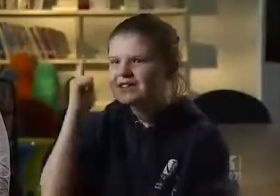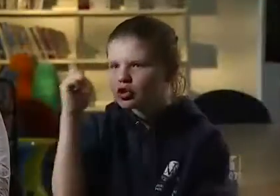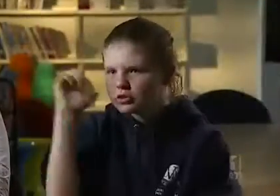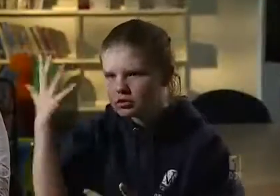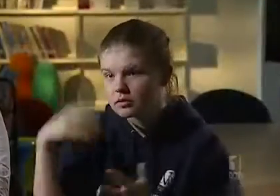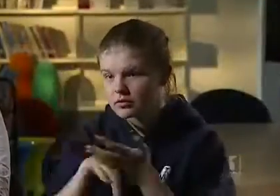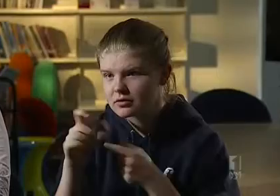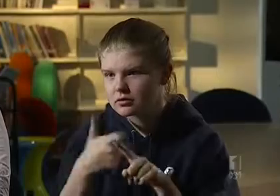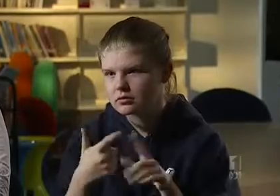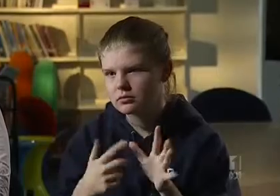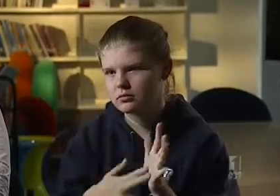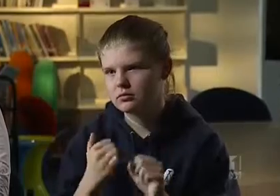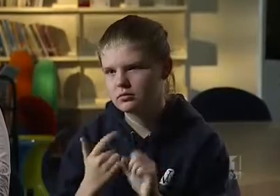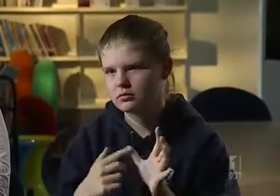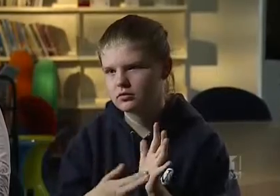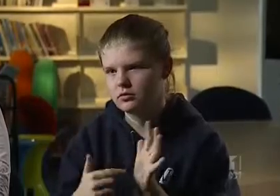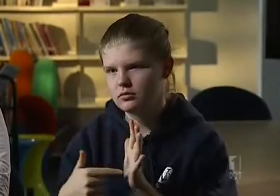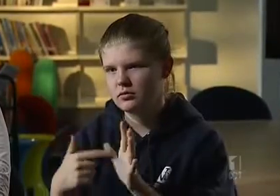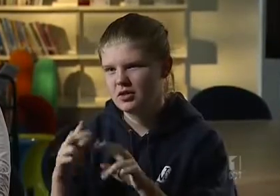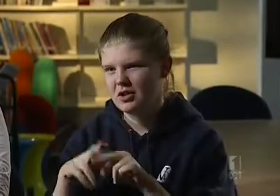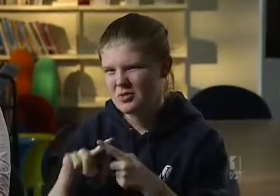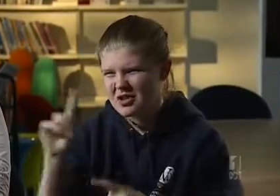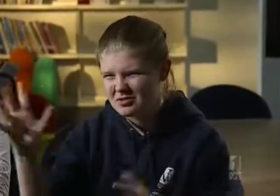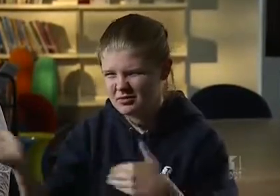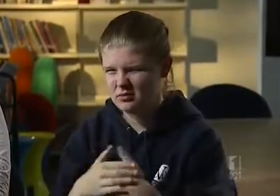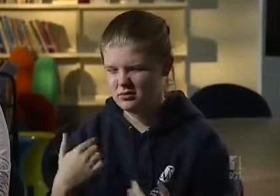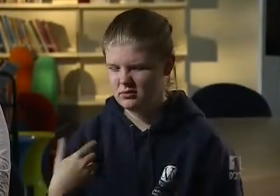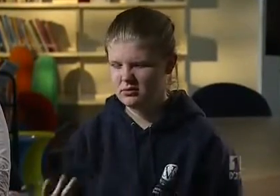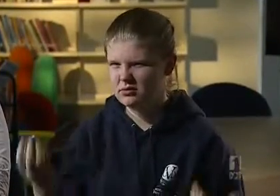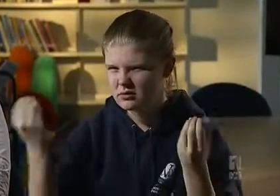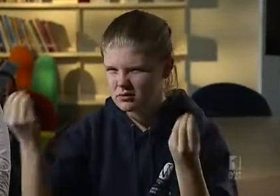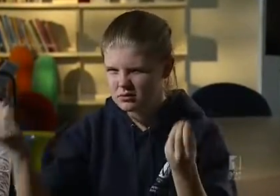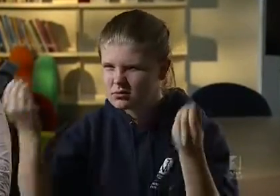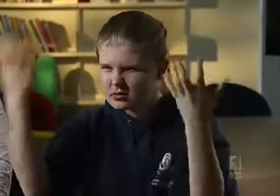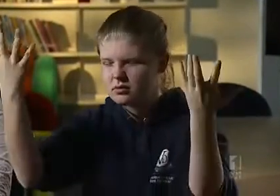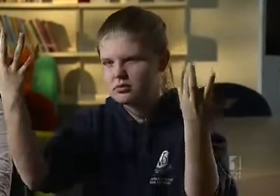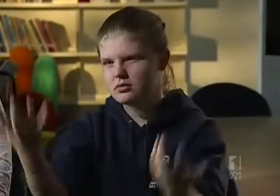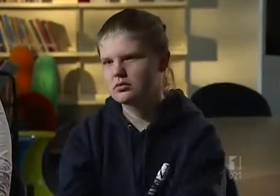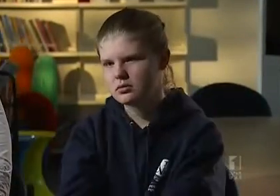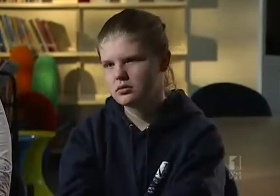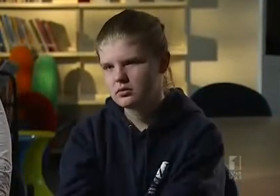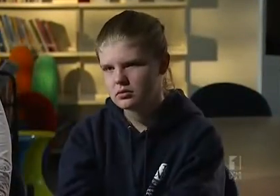get there, it'll be, well and truly closed. So come on, that's what I want to do, and they've taken that opportunity away from me.